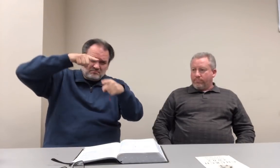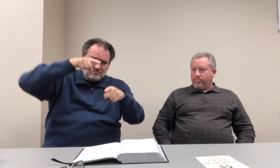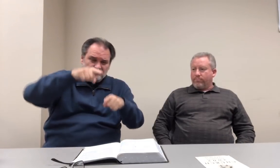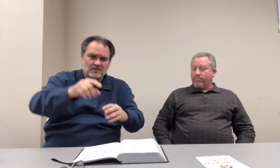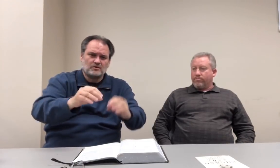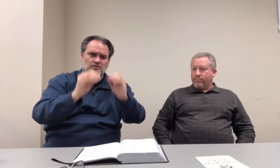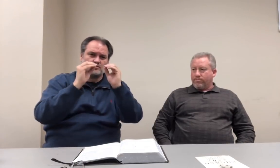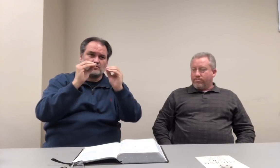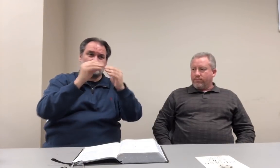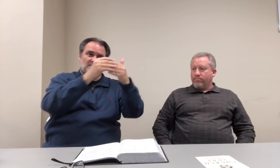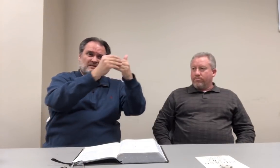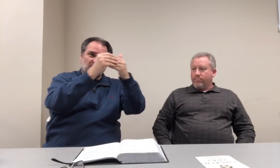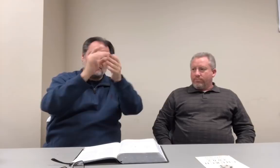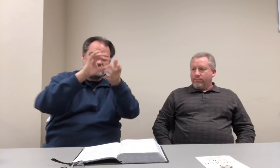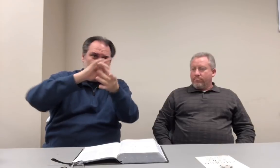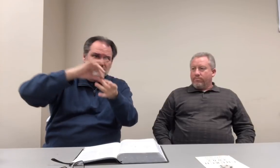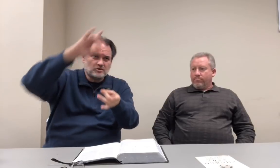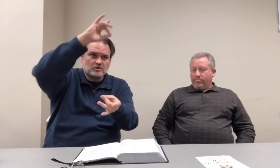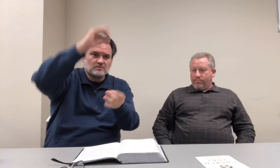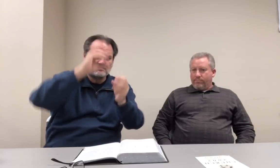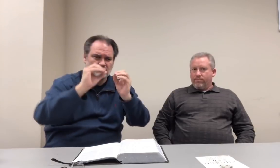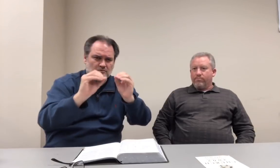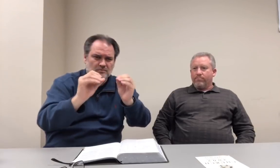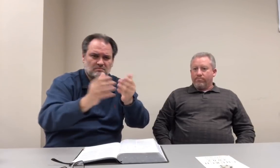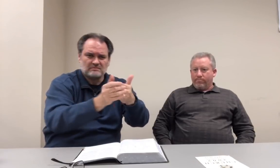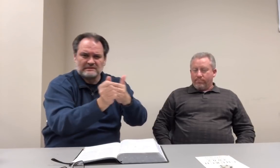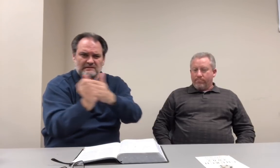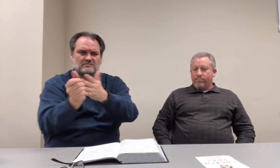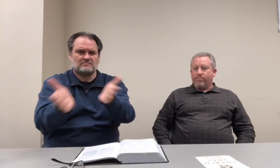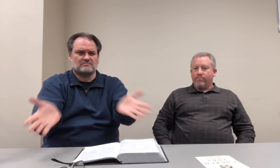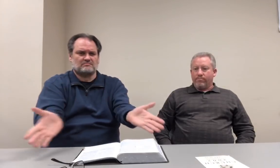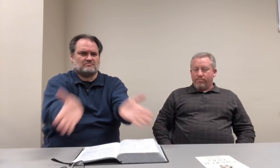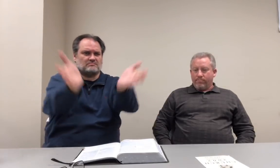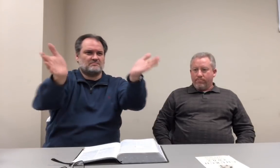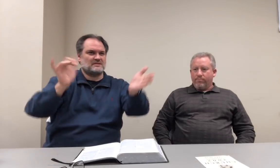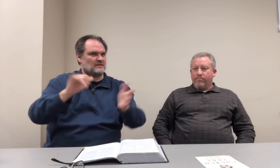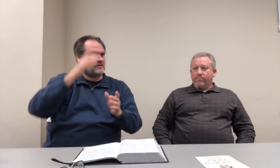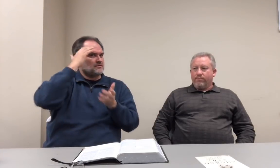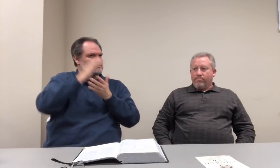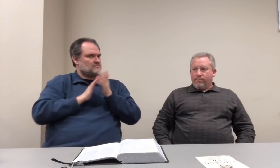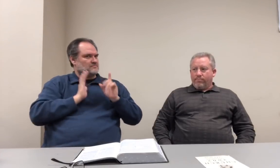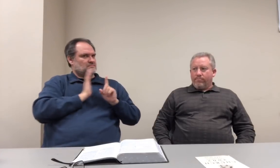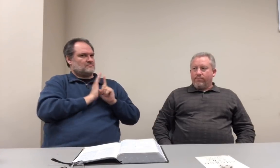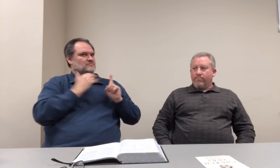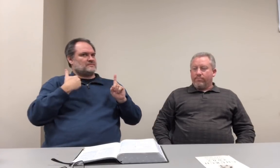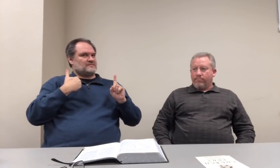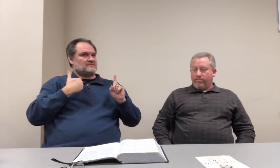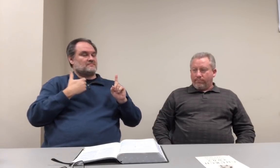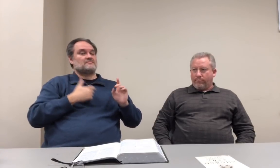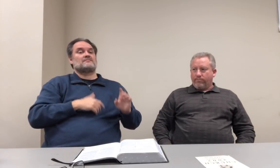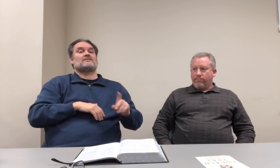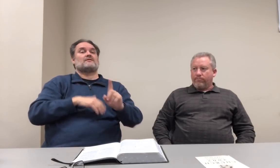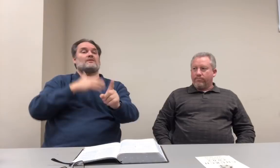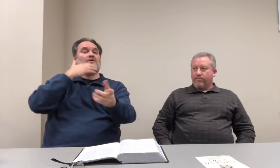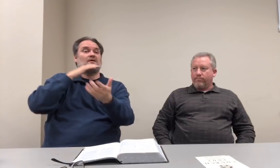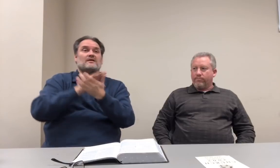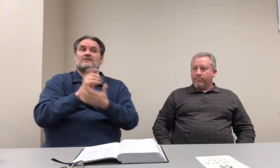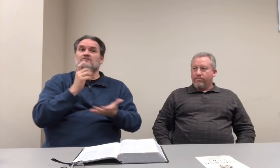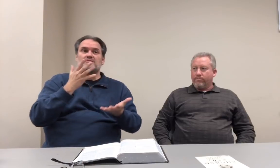union of two natures. So God did have to subtract some of himself. And taking on human nature. He's not a humanized deity. He's not a